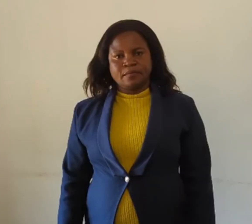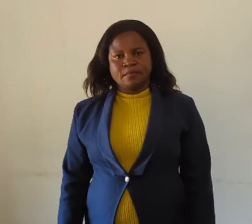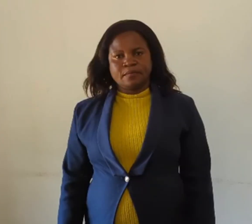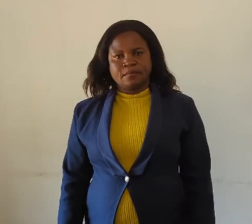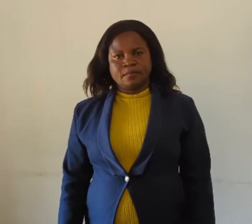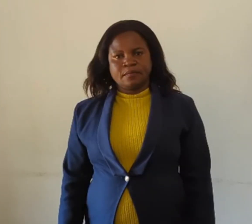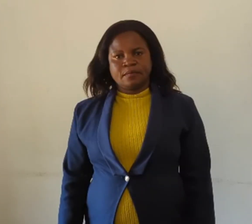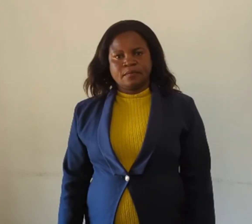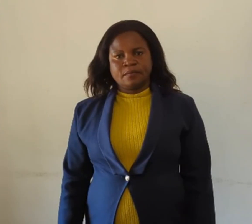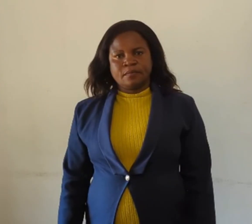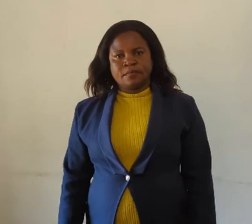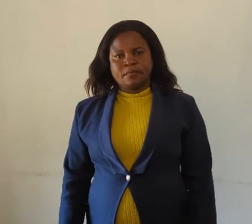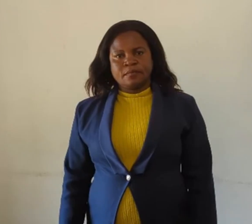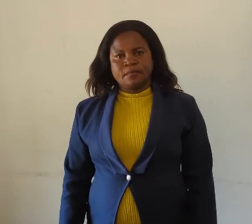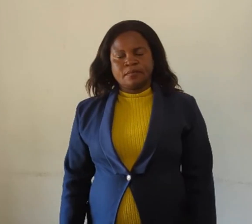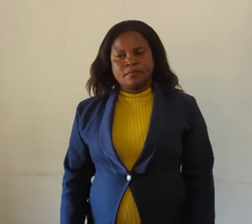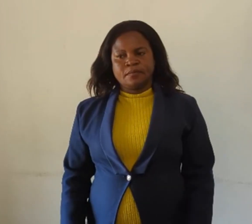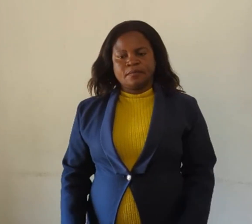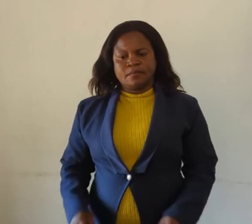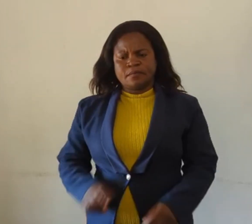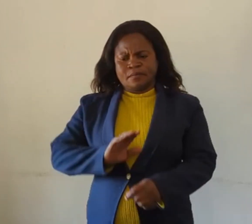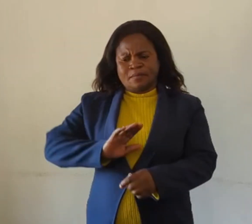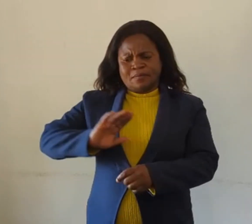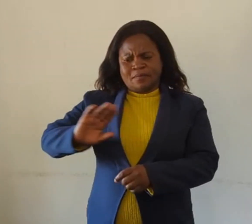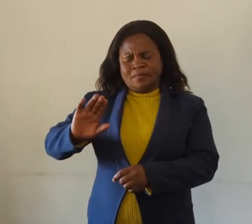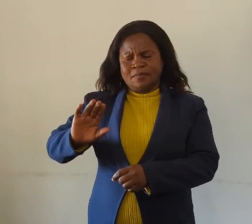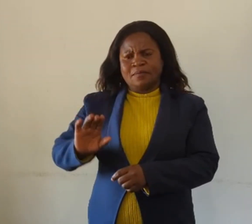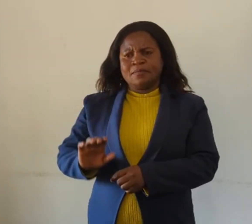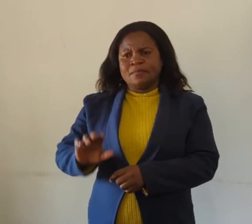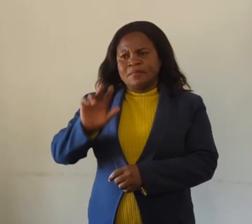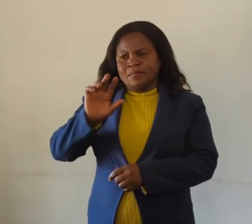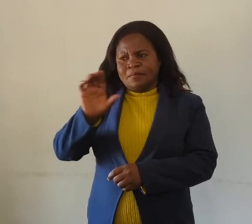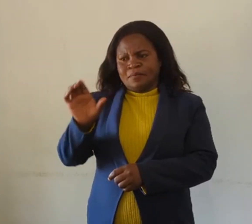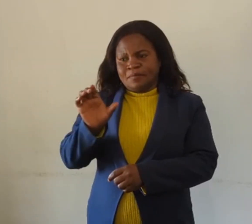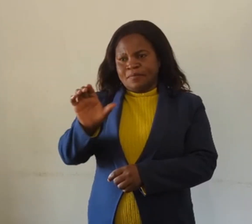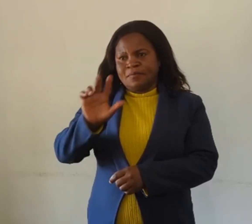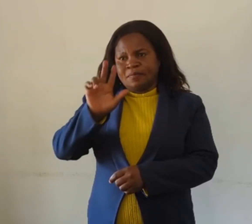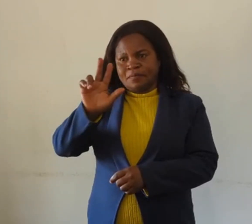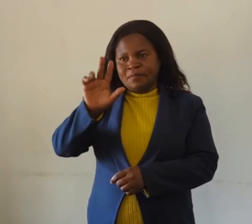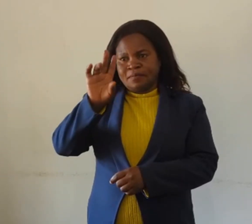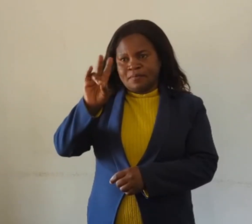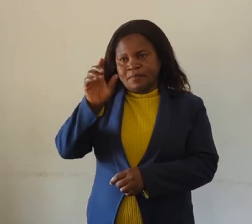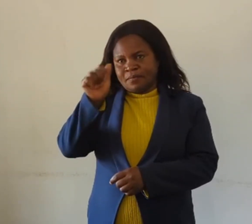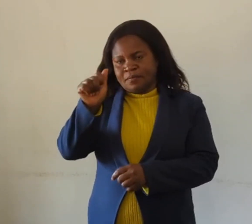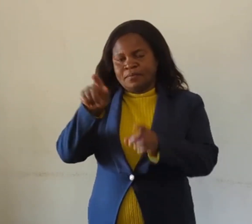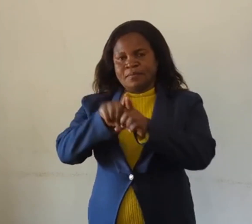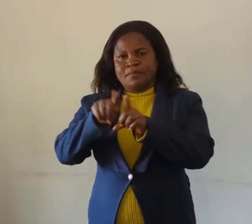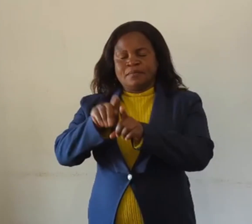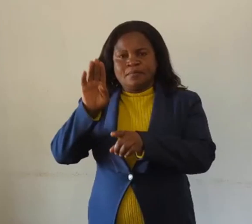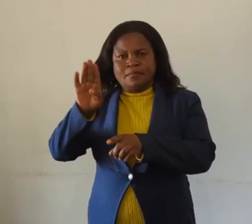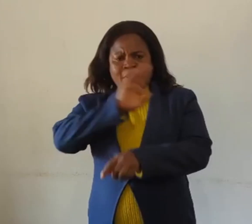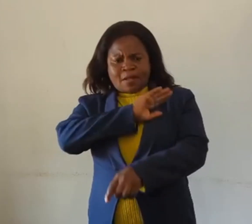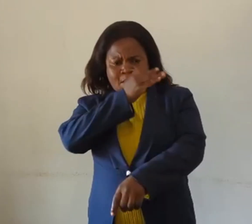Insertion of sections 37A and 37B. Powers and duties of returning officer.